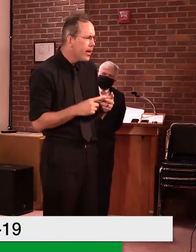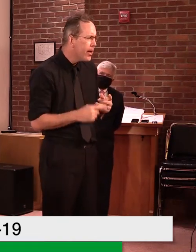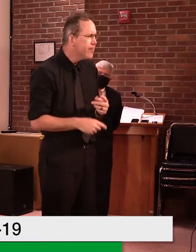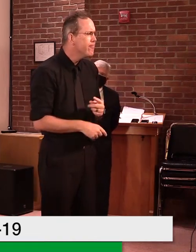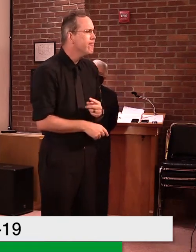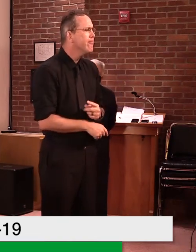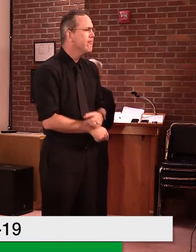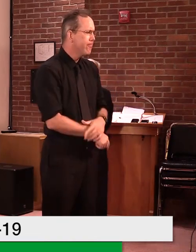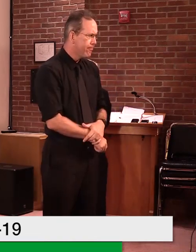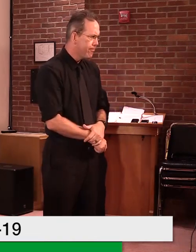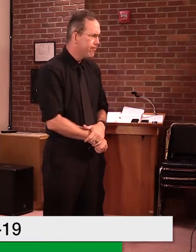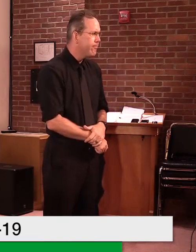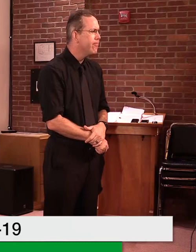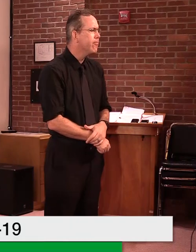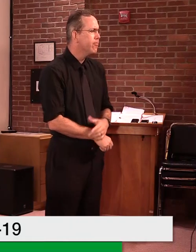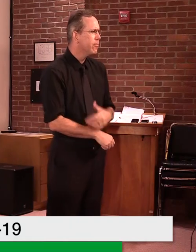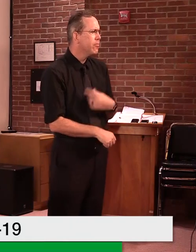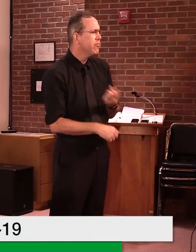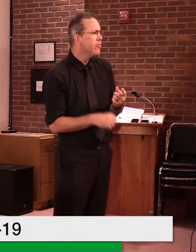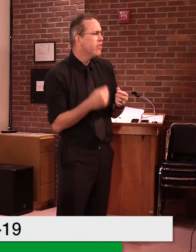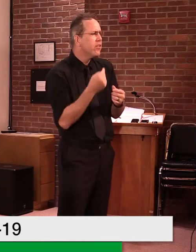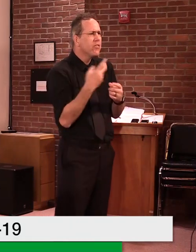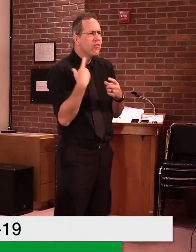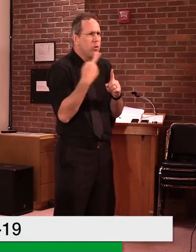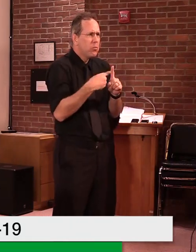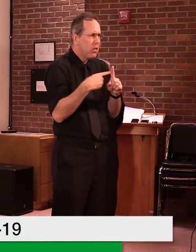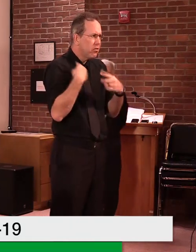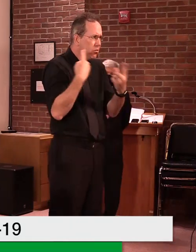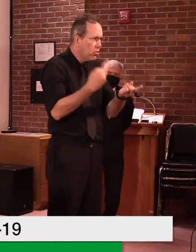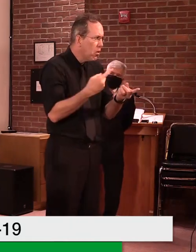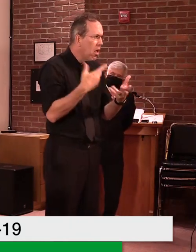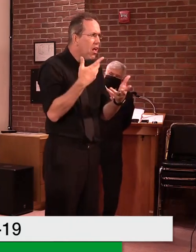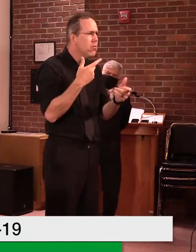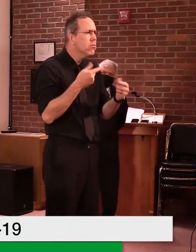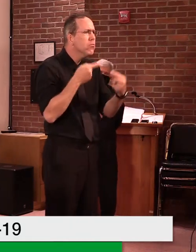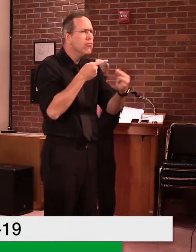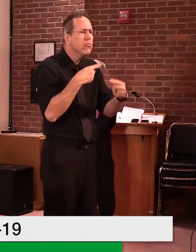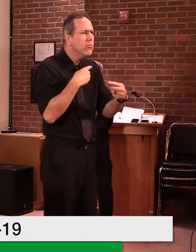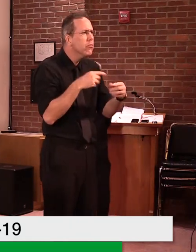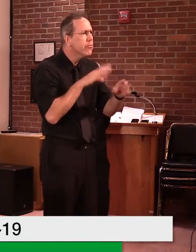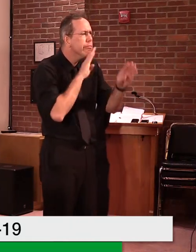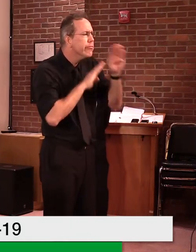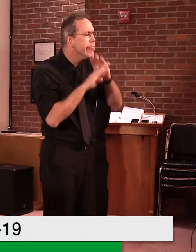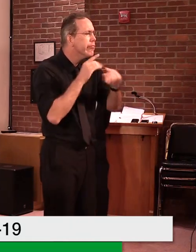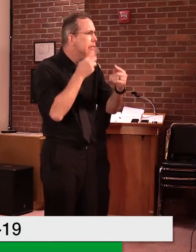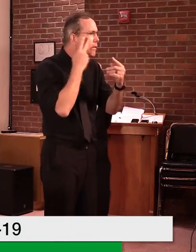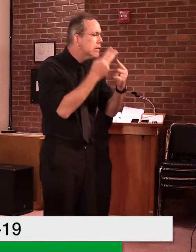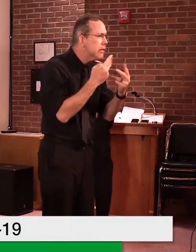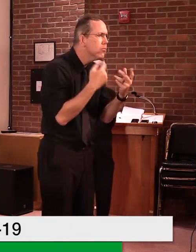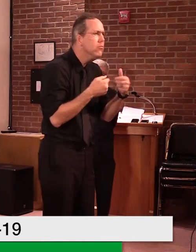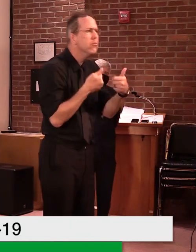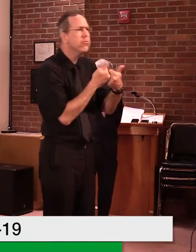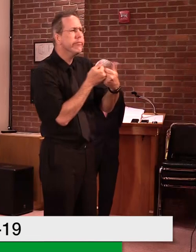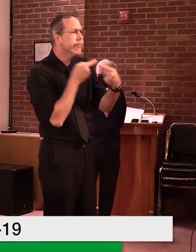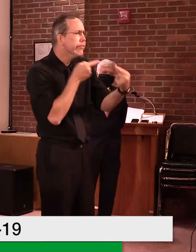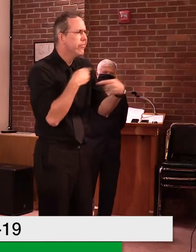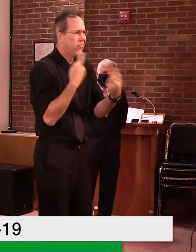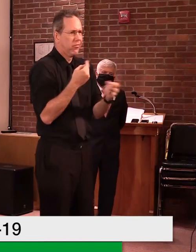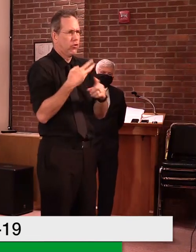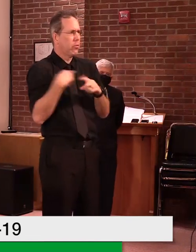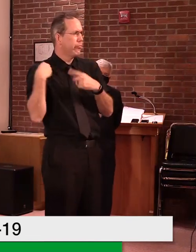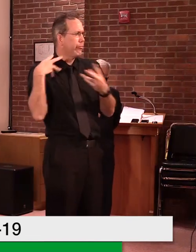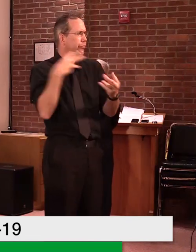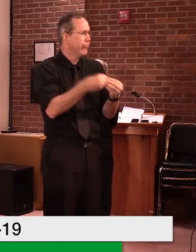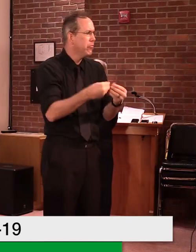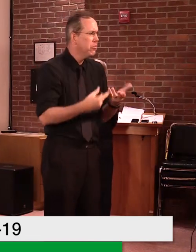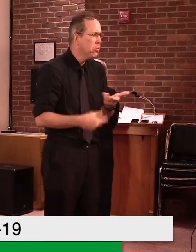just anticipating what's going to happen next and making sure that we keep Vermonters safe and try and keep opening up the economy